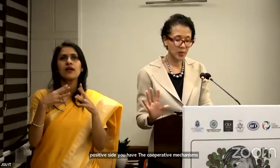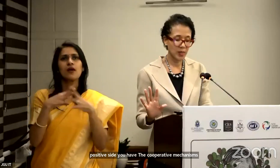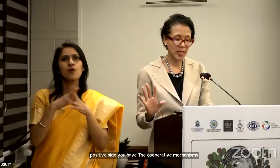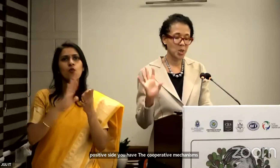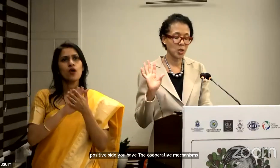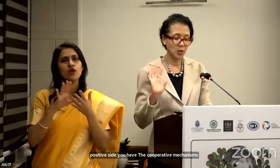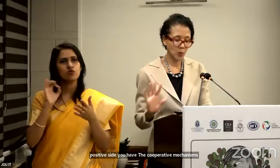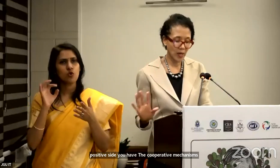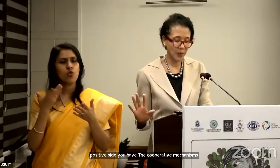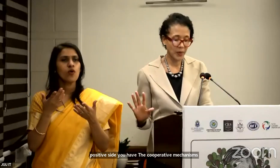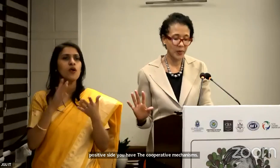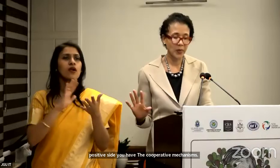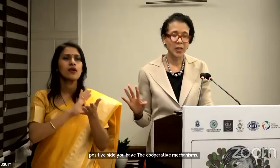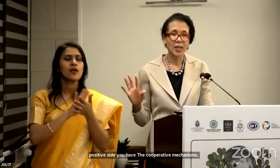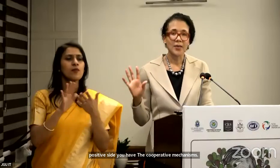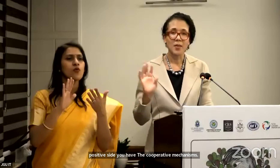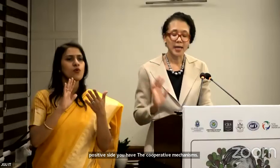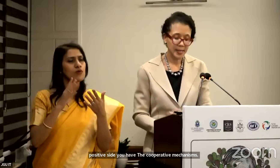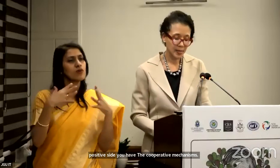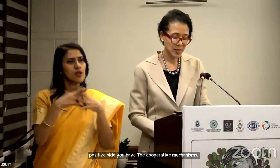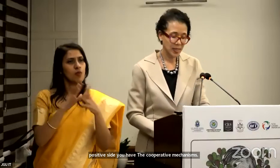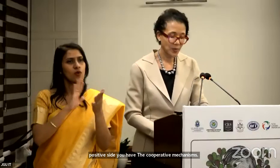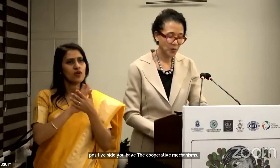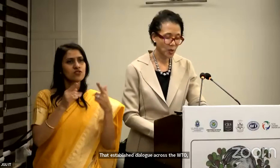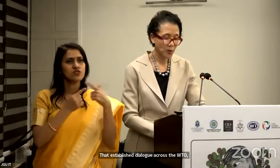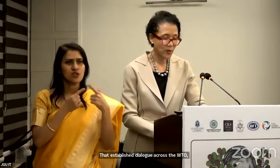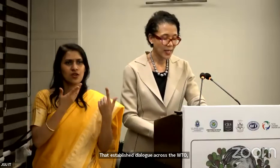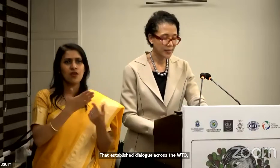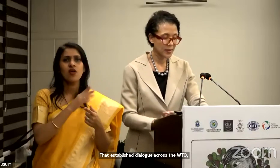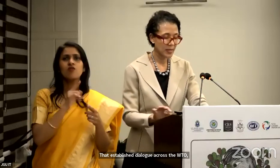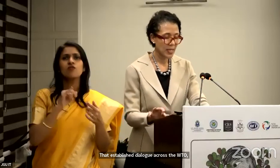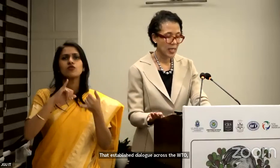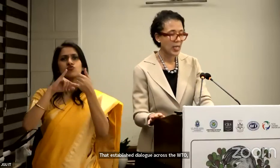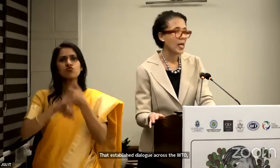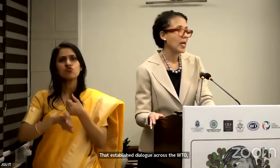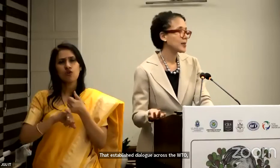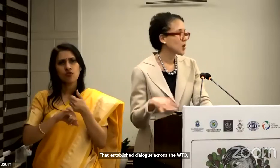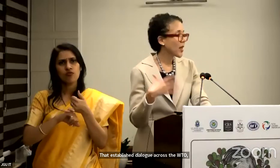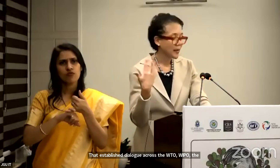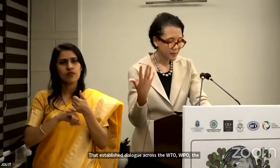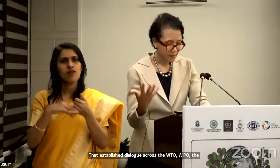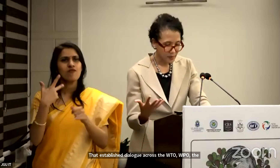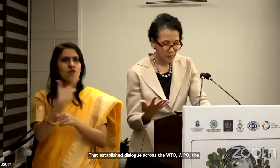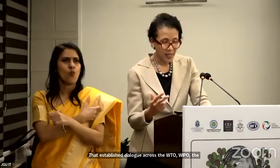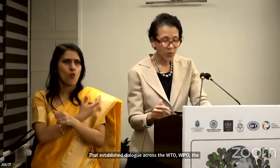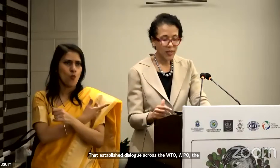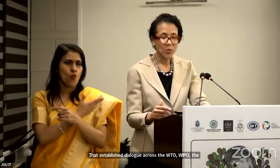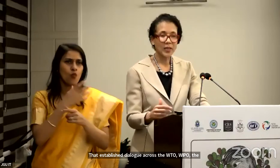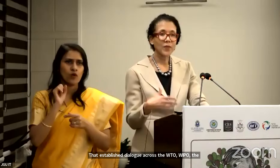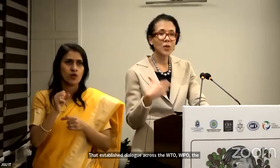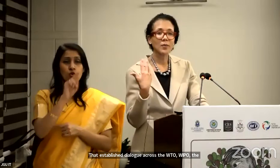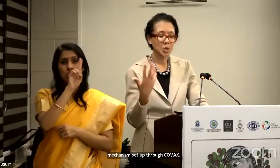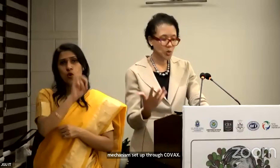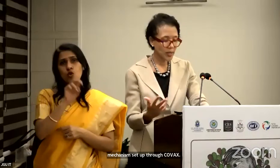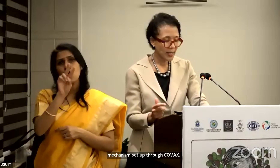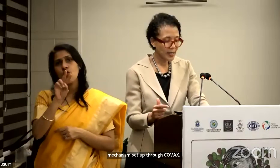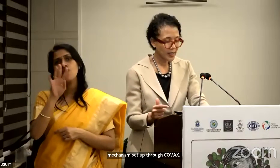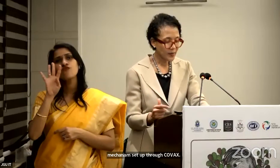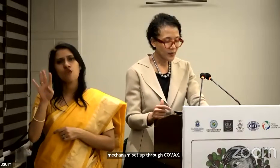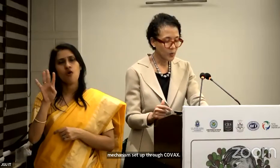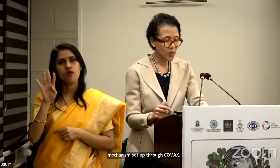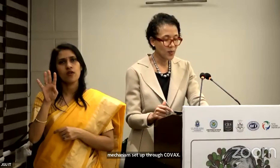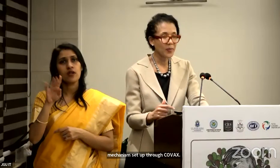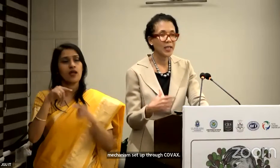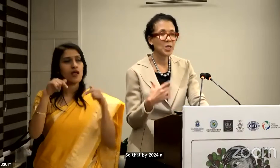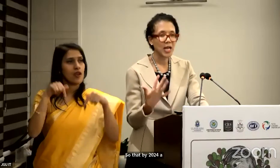the WHO, WIPO, the mechanism set up through COVAX, so that by 2024, a majority